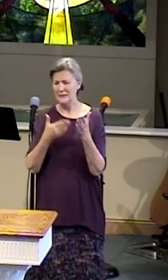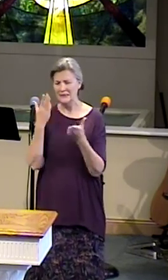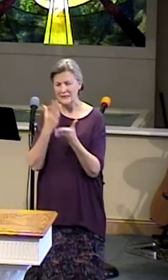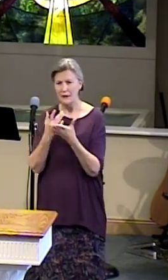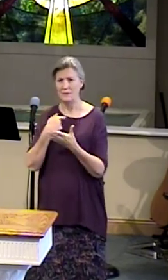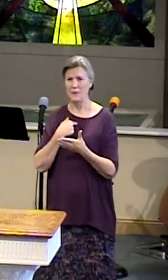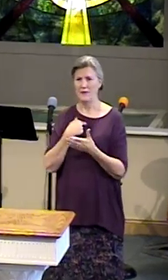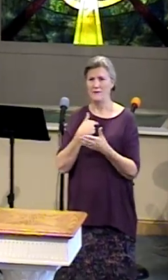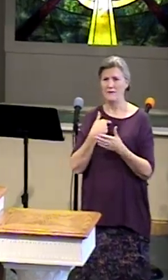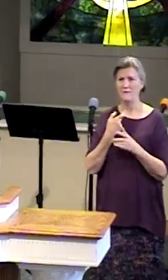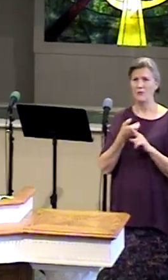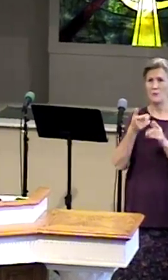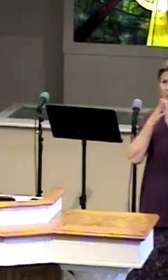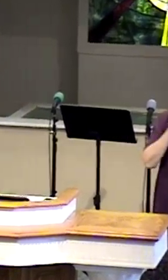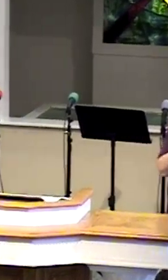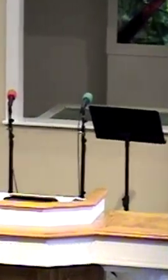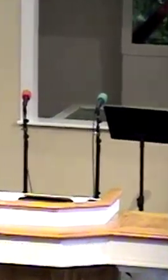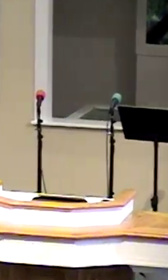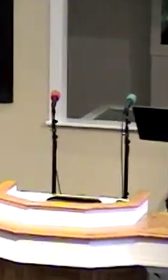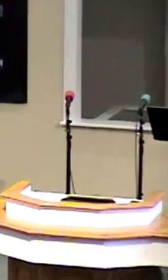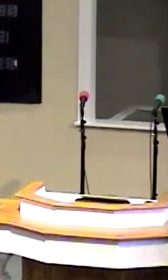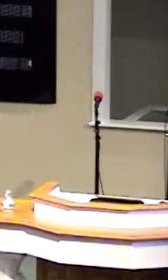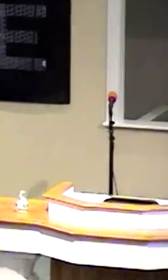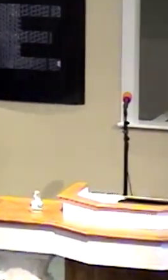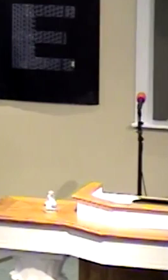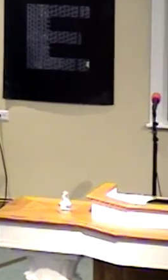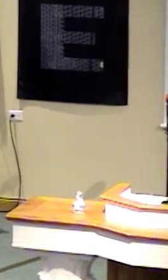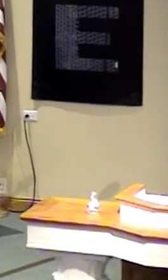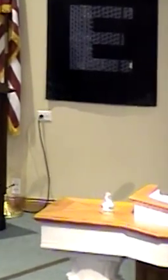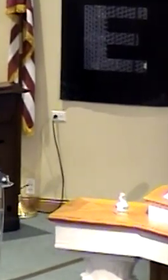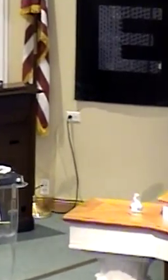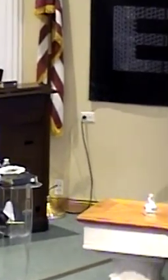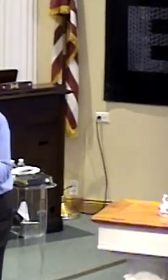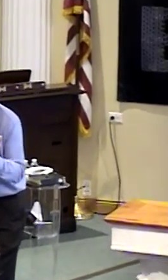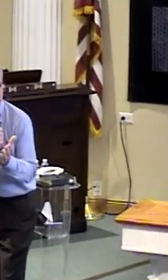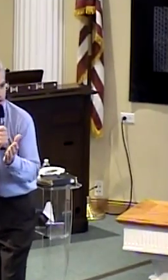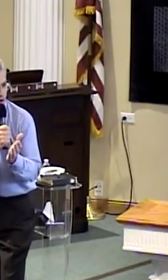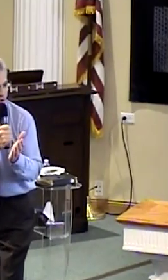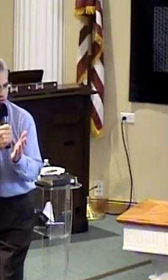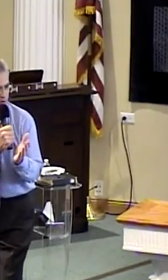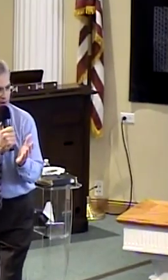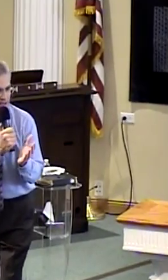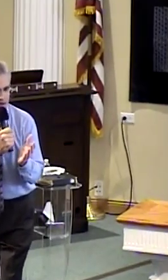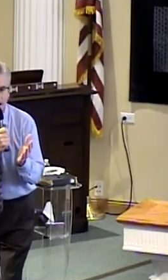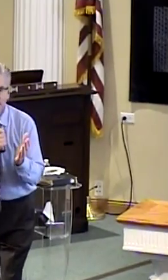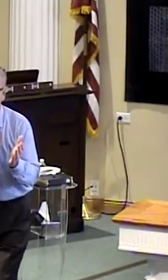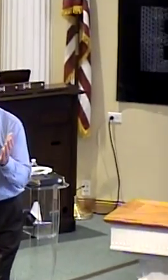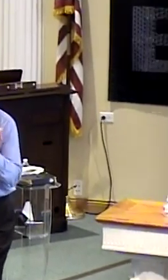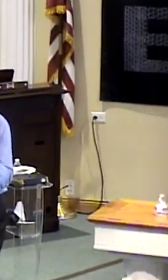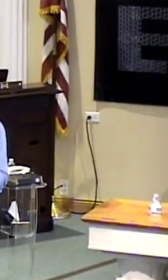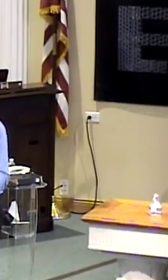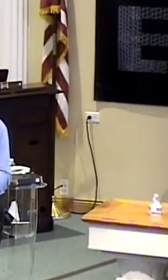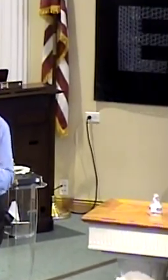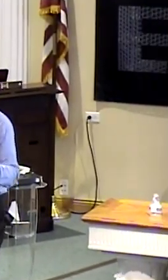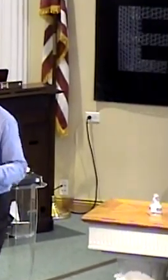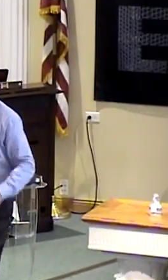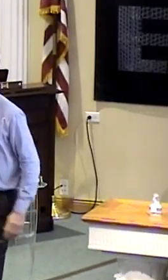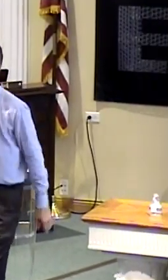day? What's stopping me from opening up my Bible instead of turning on the TV or throwing in another